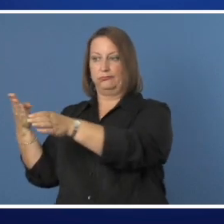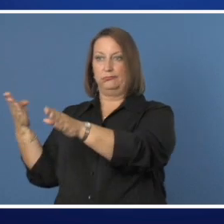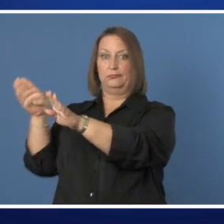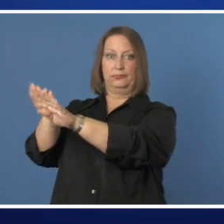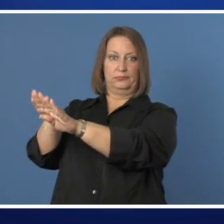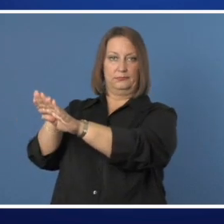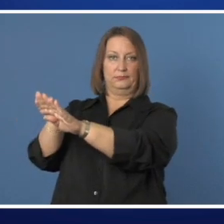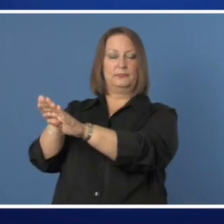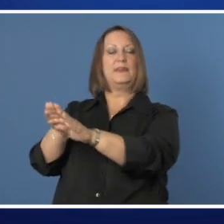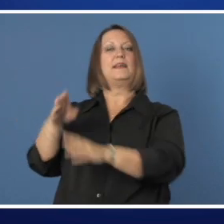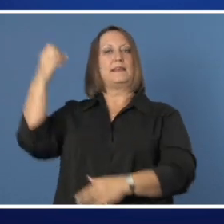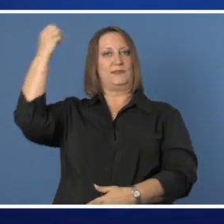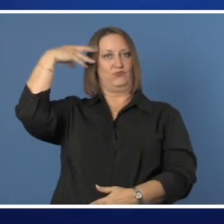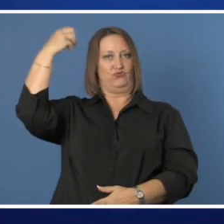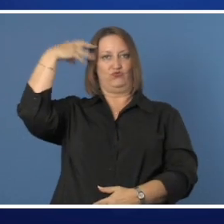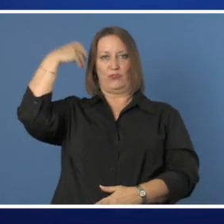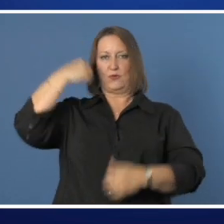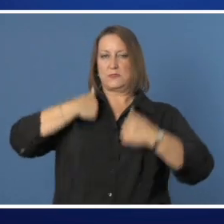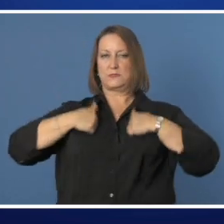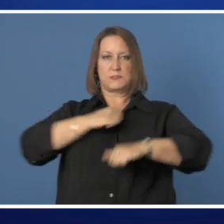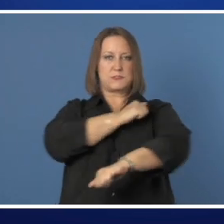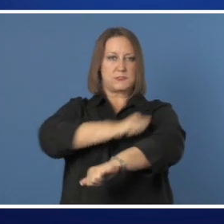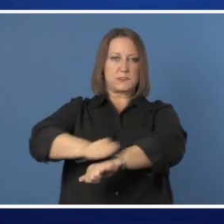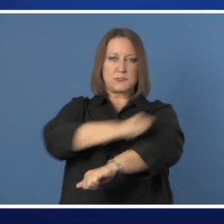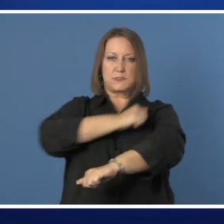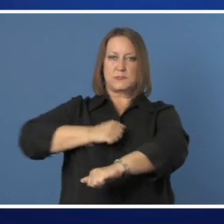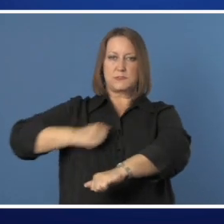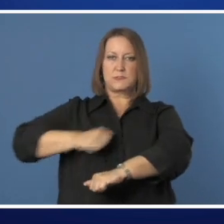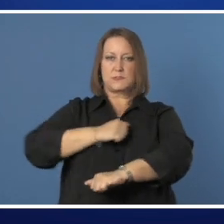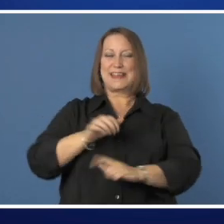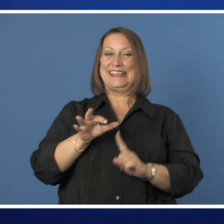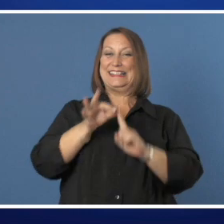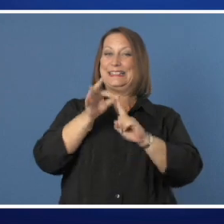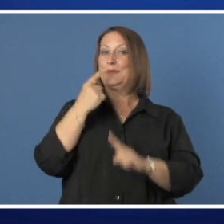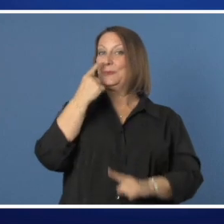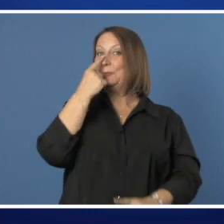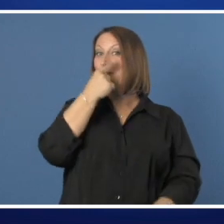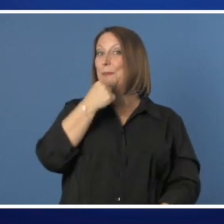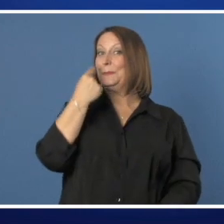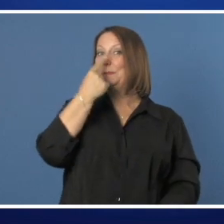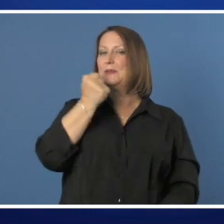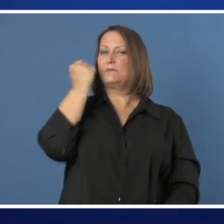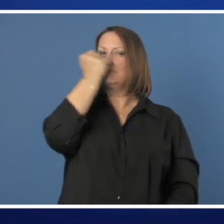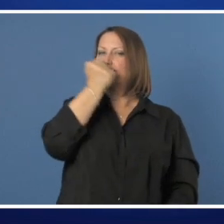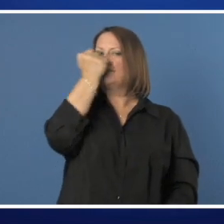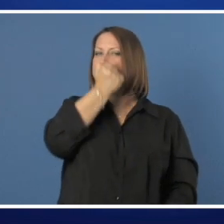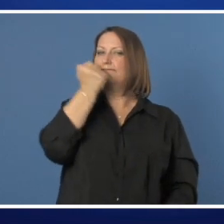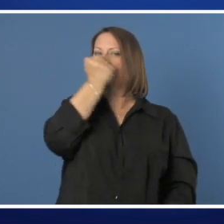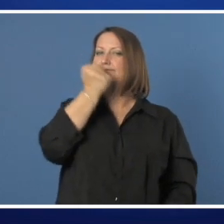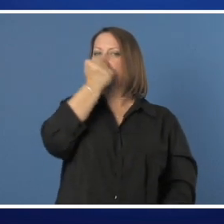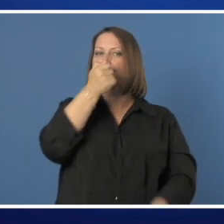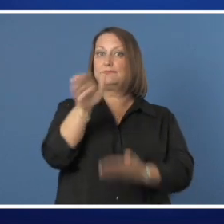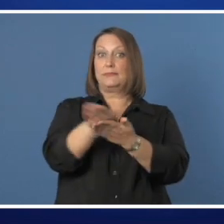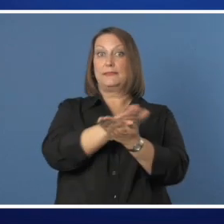soon as possible. Wash thoroughly around the mouth and nose.